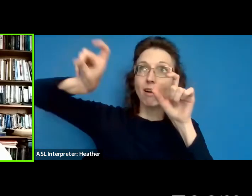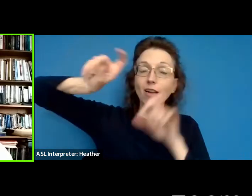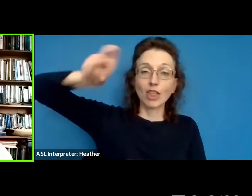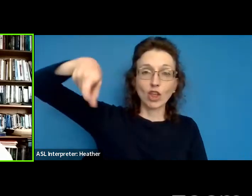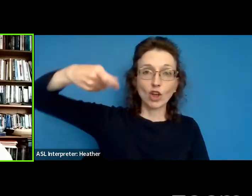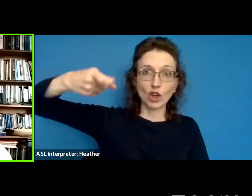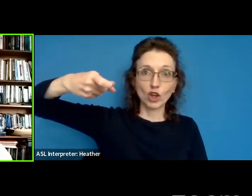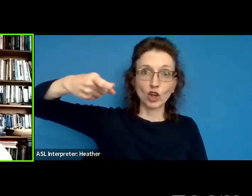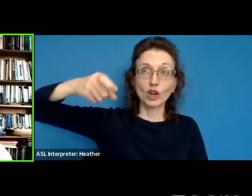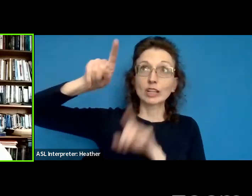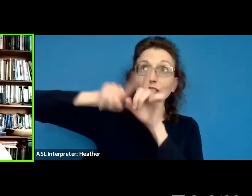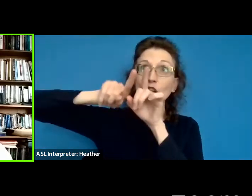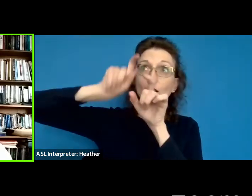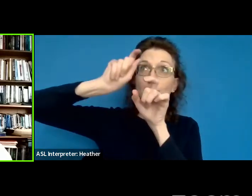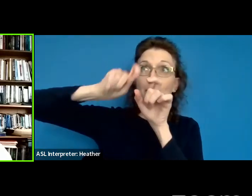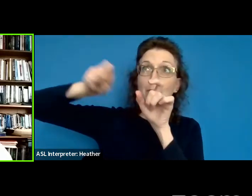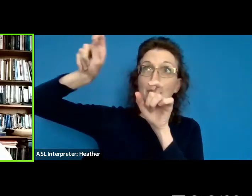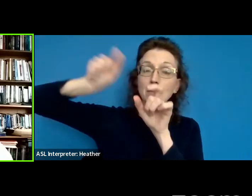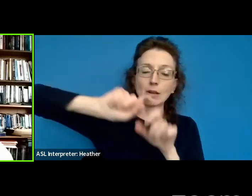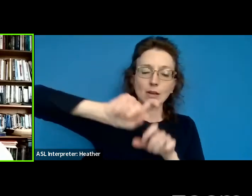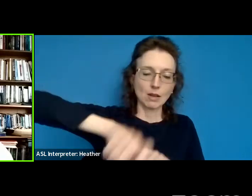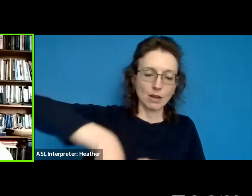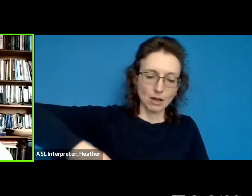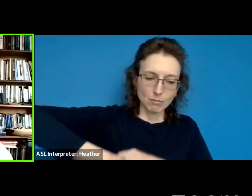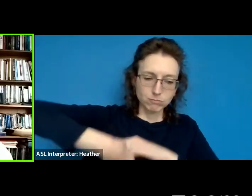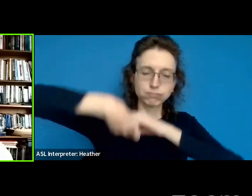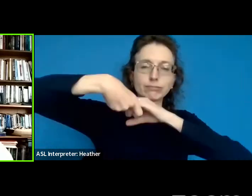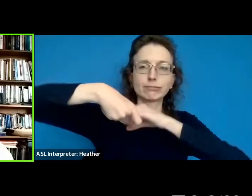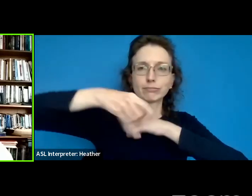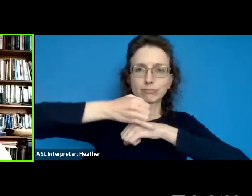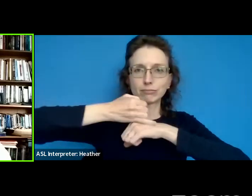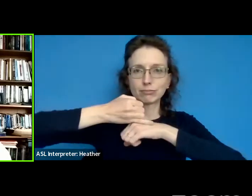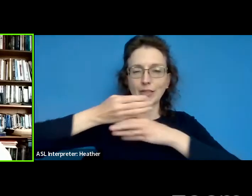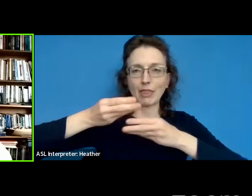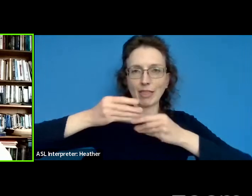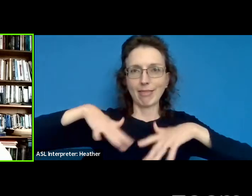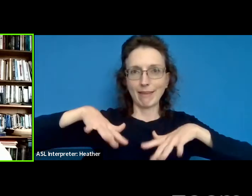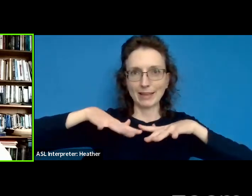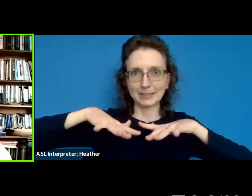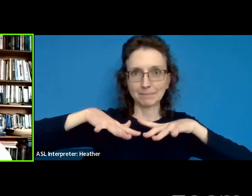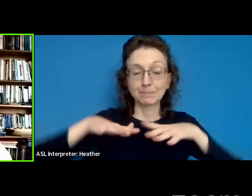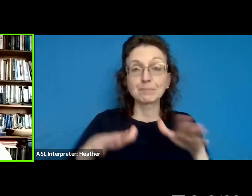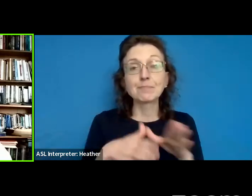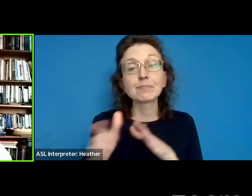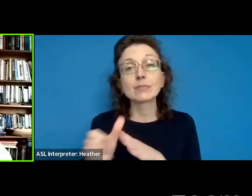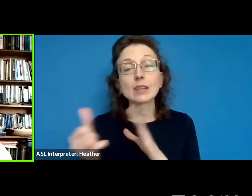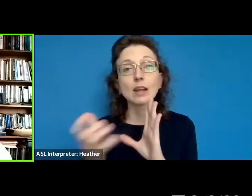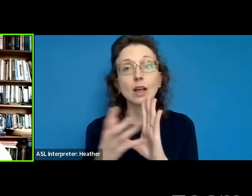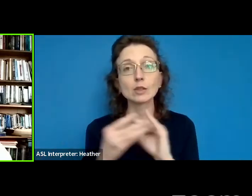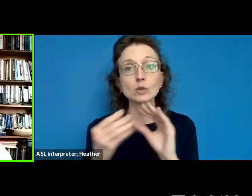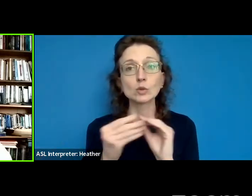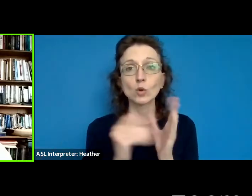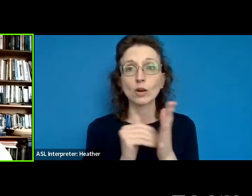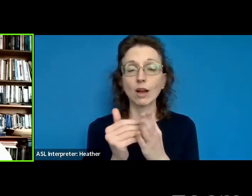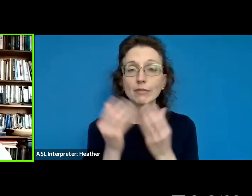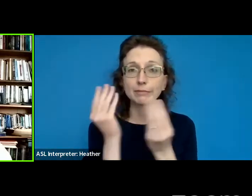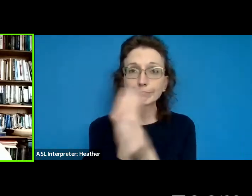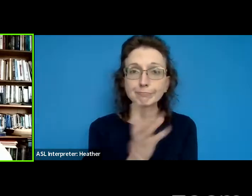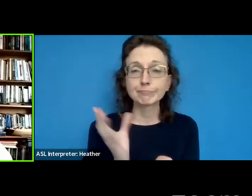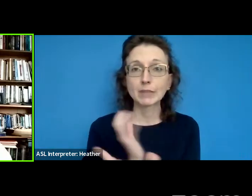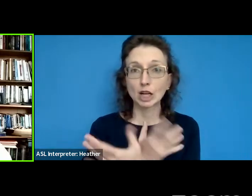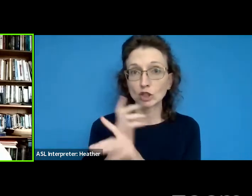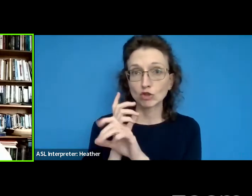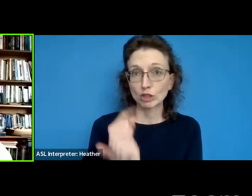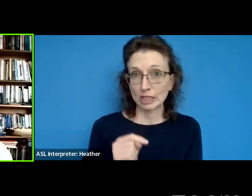Scorpio constellation to fish up in. Now, another story that is told often in our tradition is a story